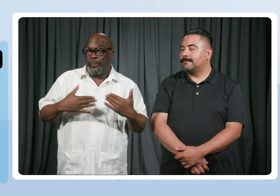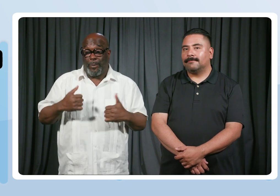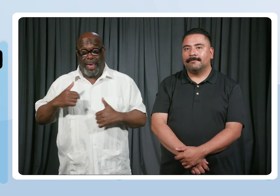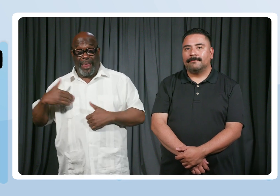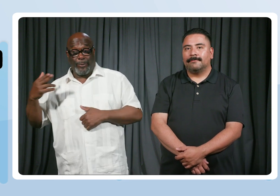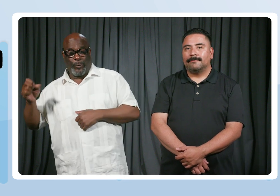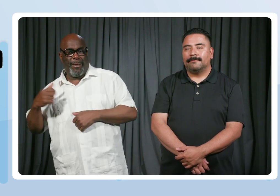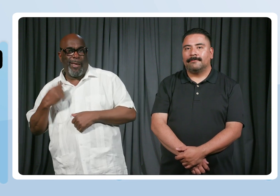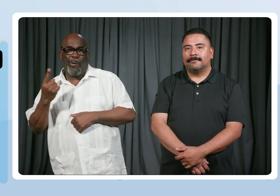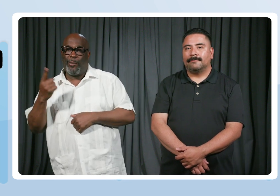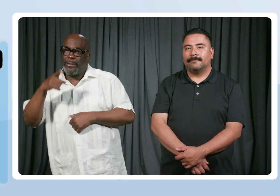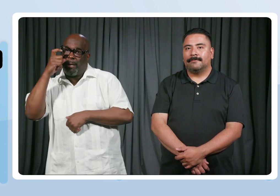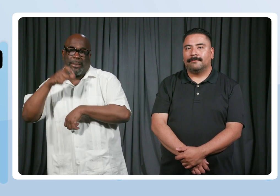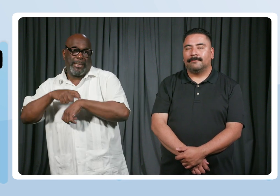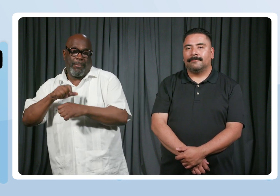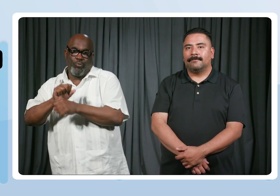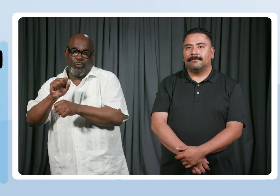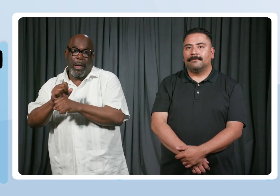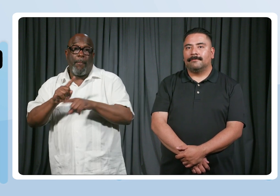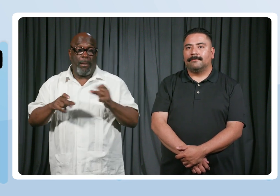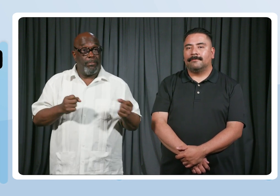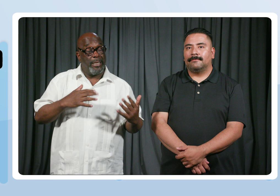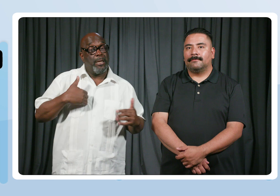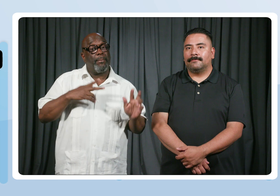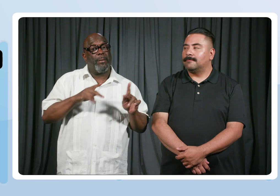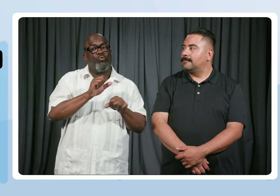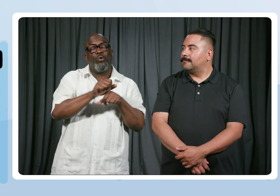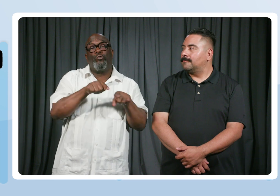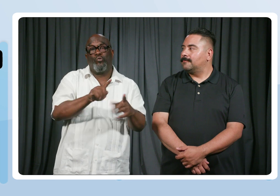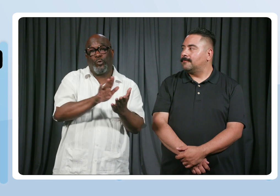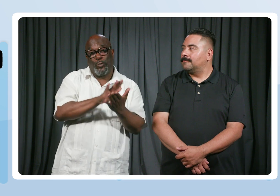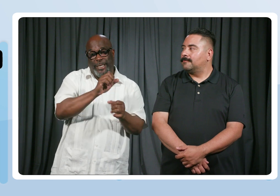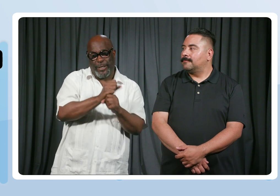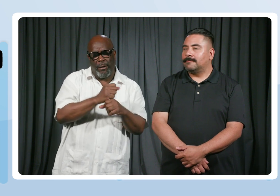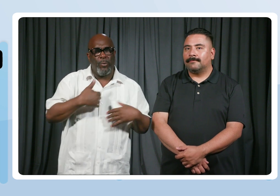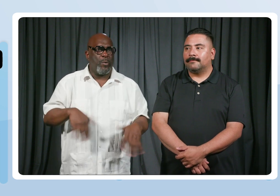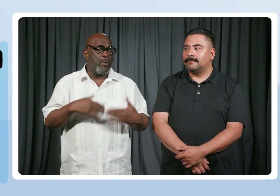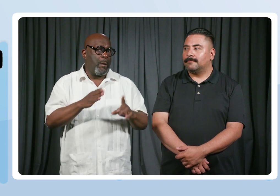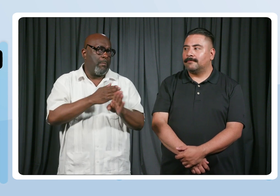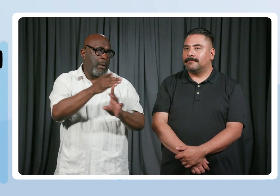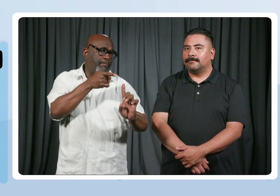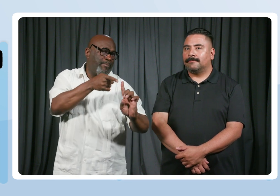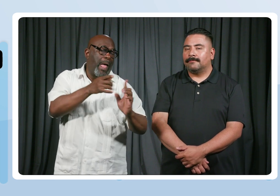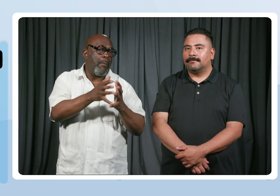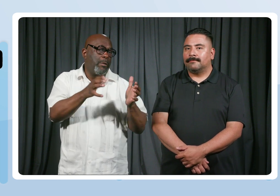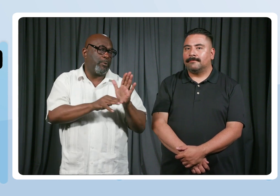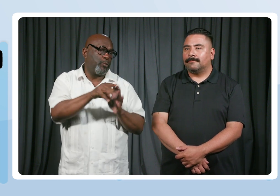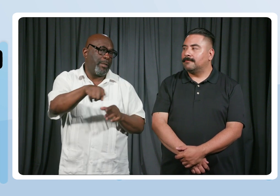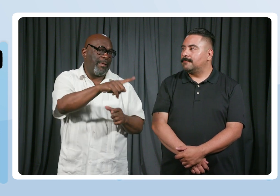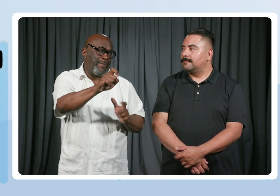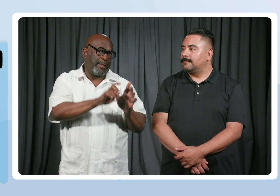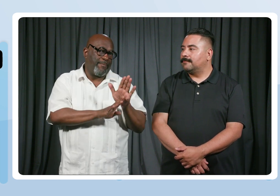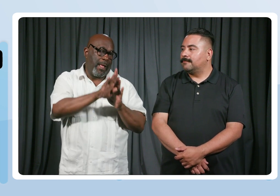during the school year. But there were many young people who had jobs during the school year. And I think the real takeaway is just the maturity that they had to